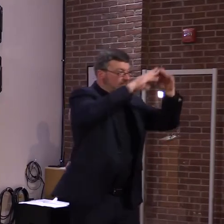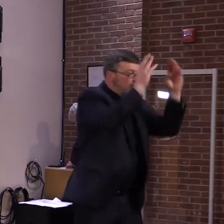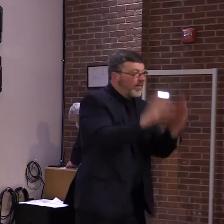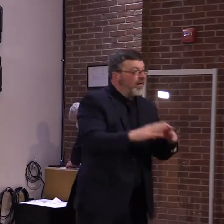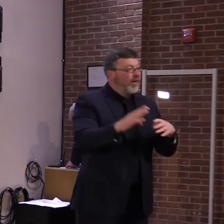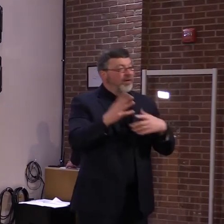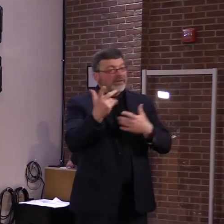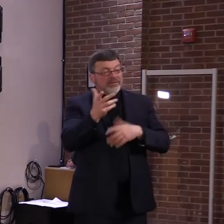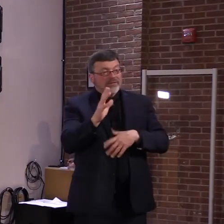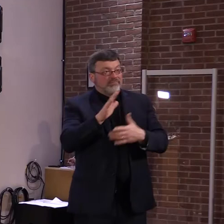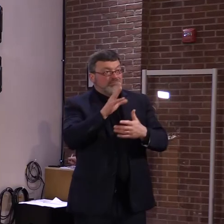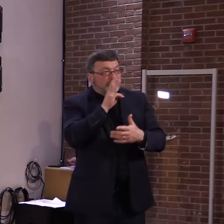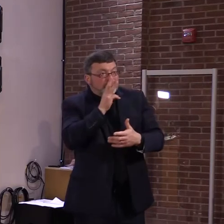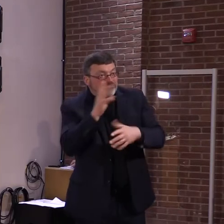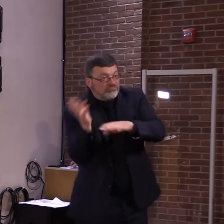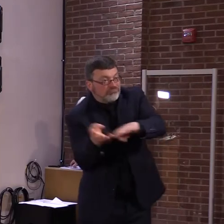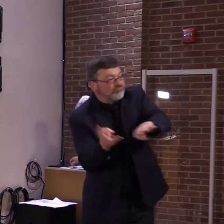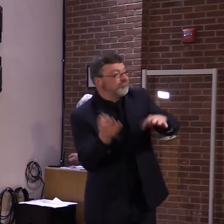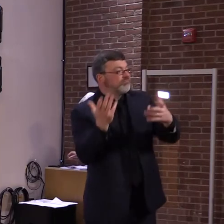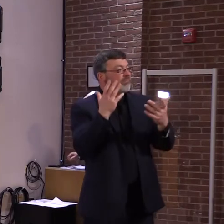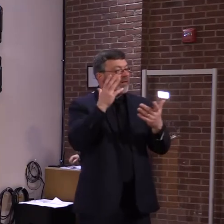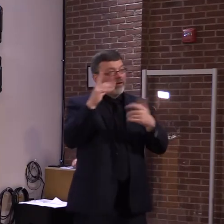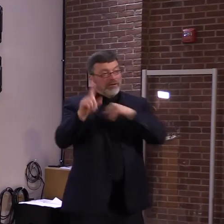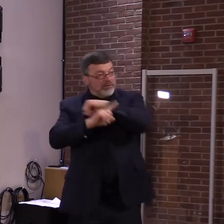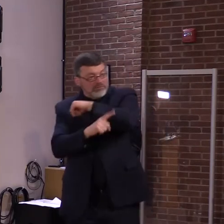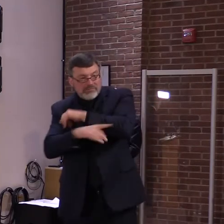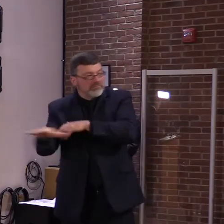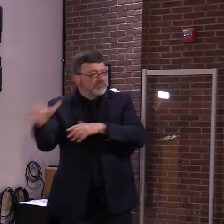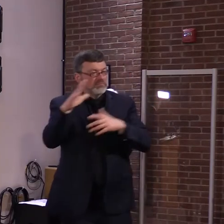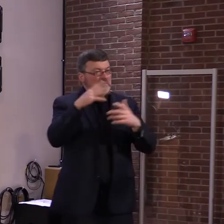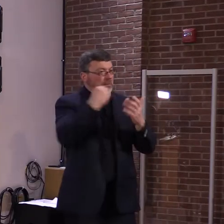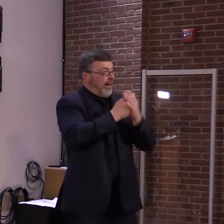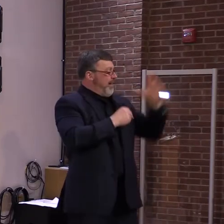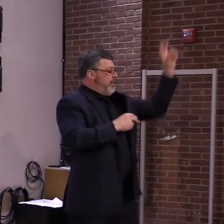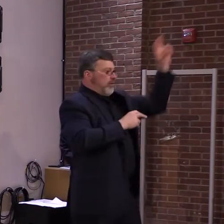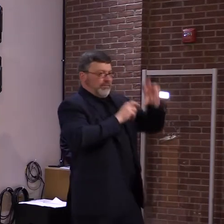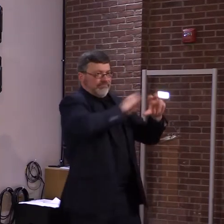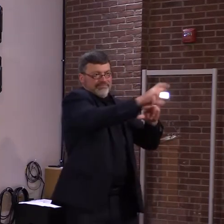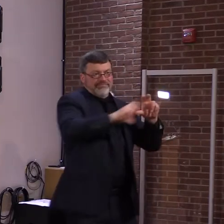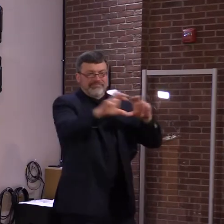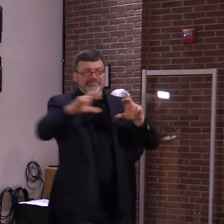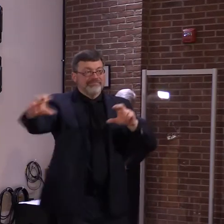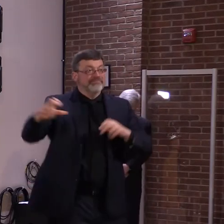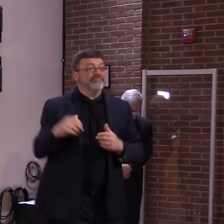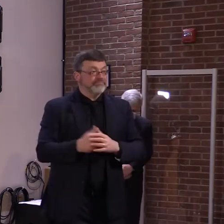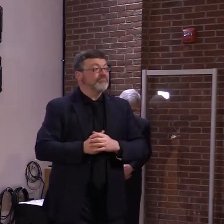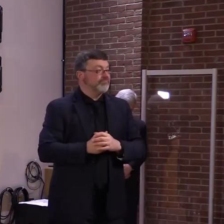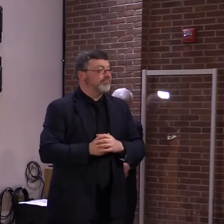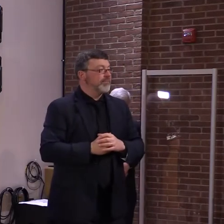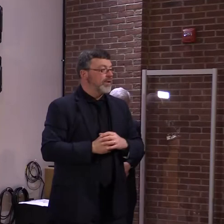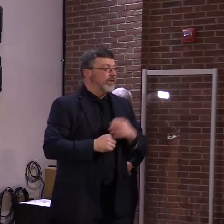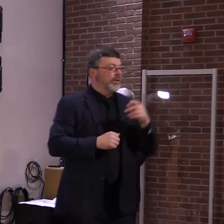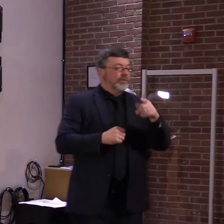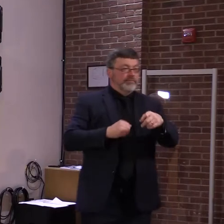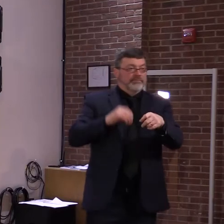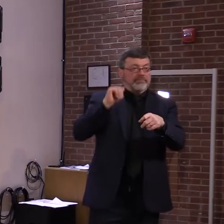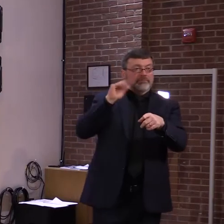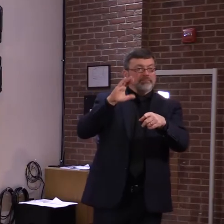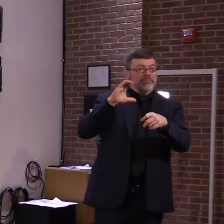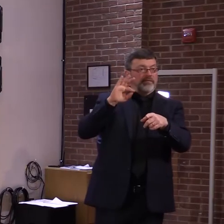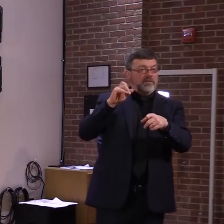with the $1 billion ARPA money. And as we've turned the corner, or are turning the corner right now, have